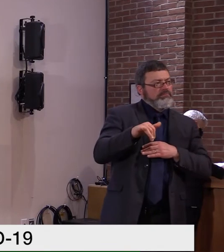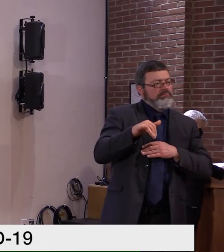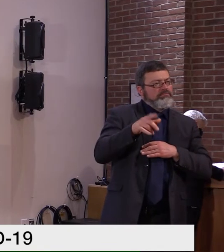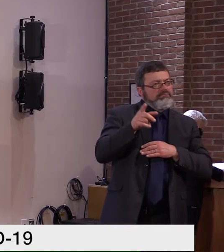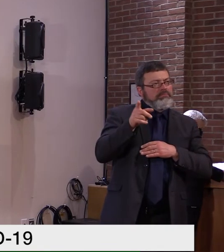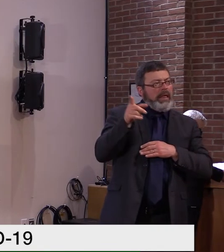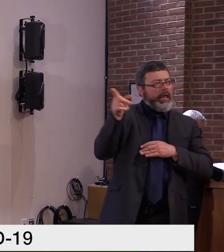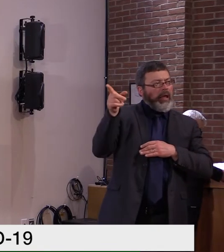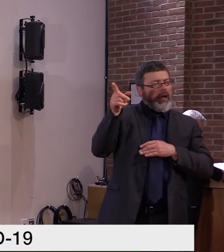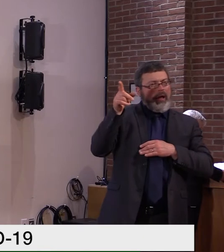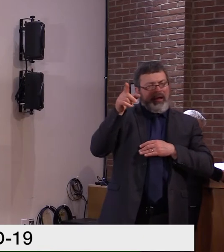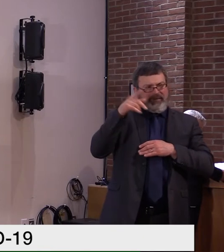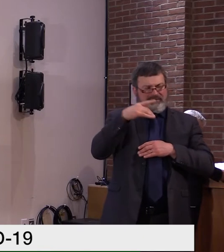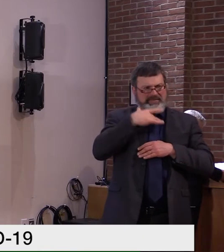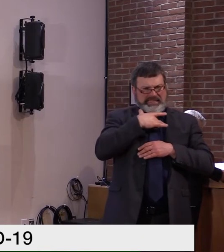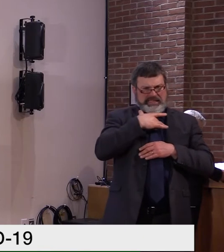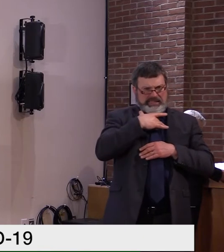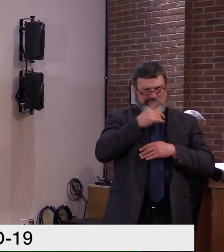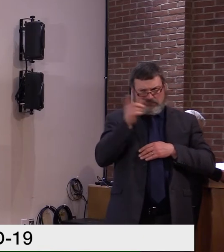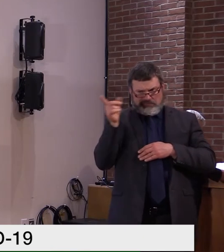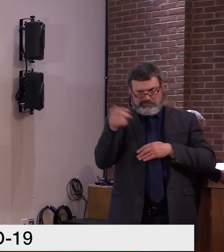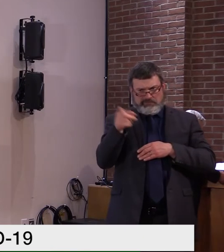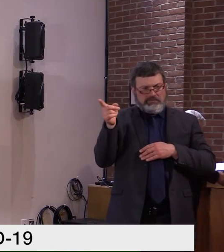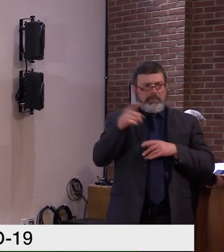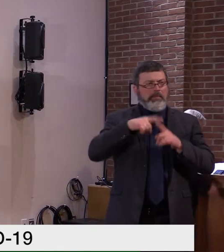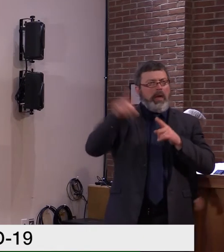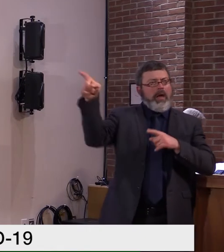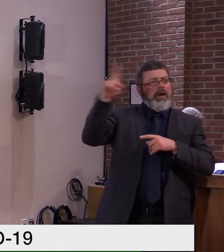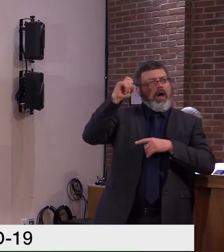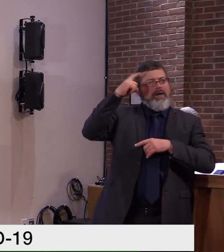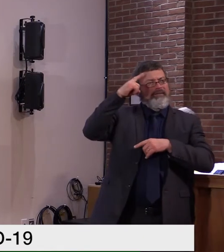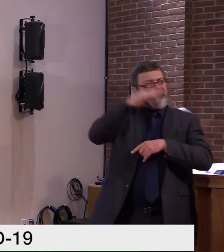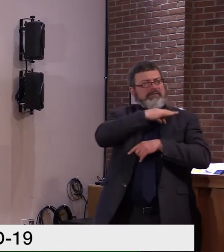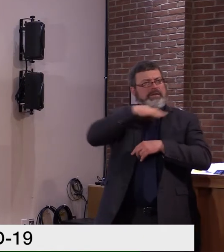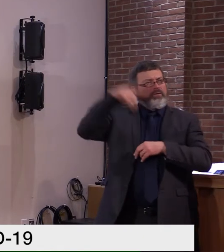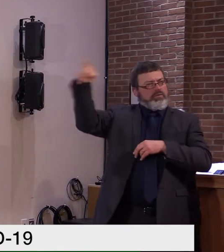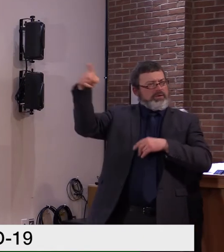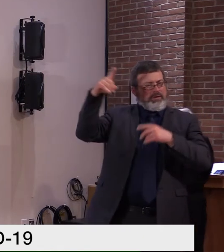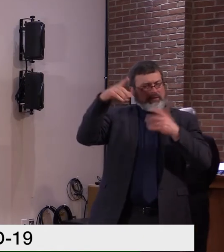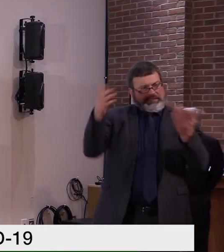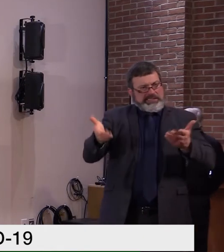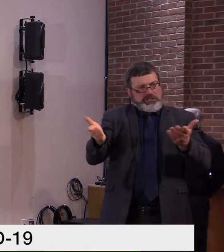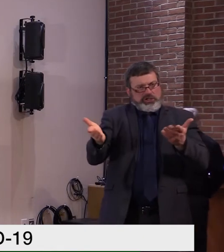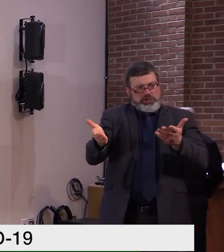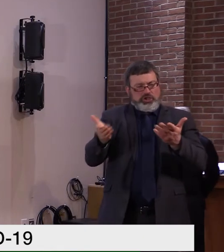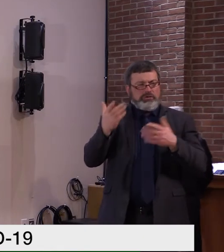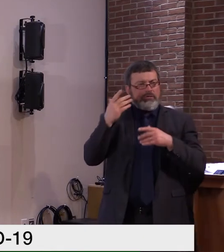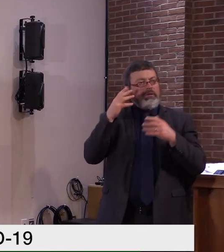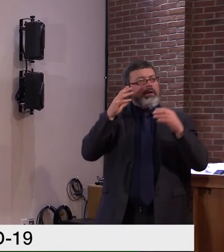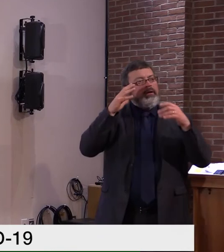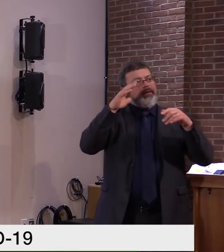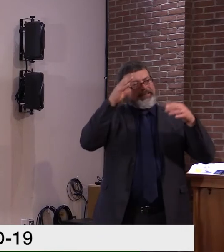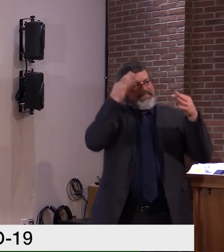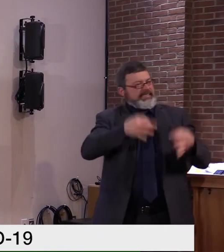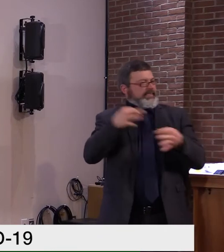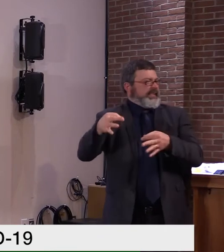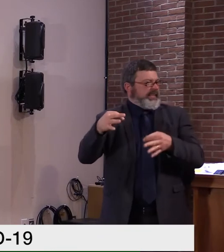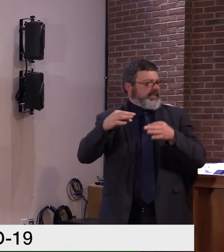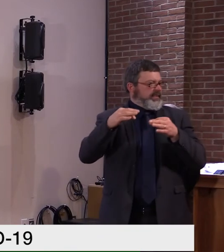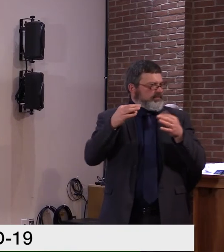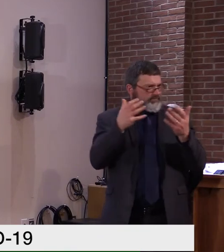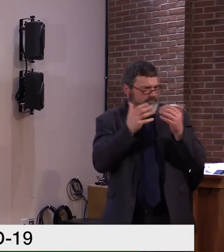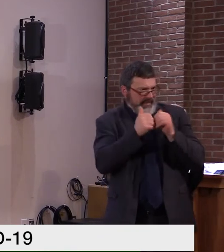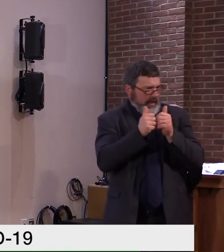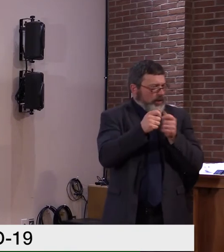Good afternoon. Thanks for the question and for highlighting this important work. A number of the things that you've